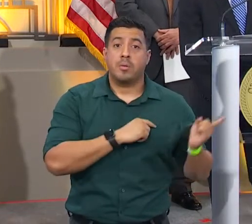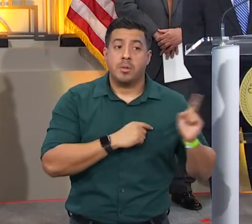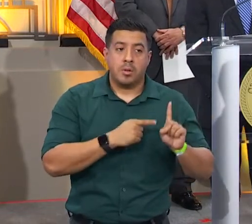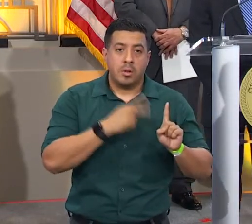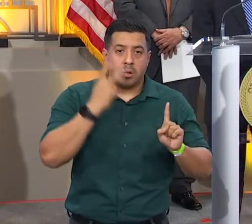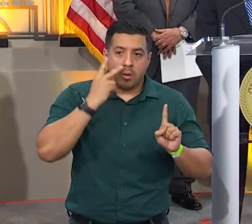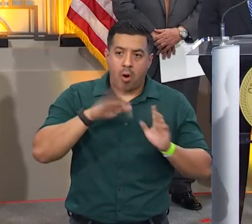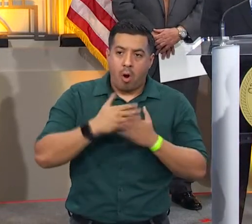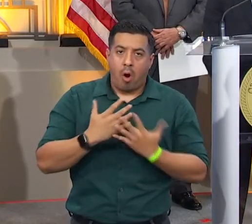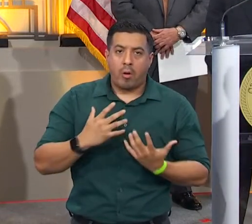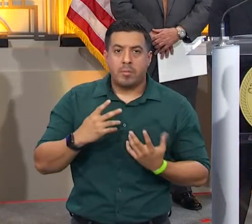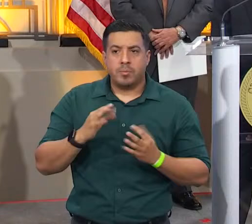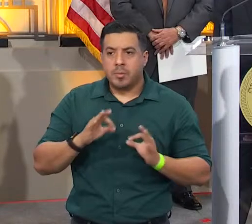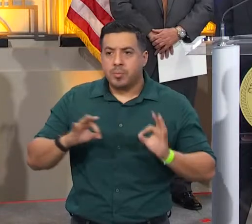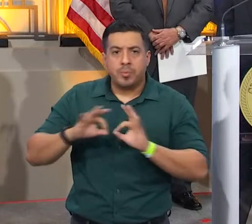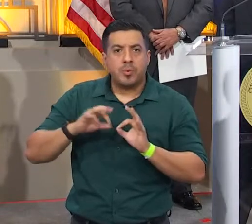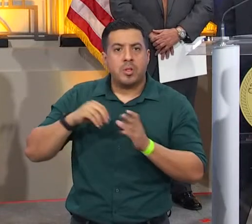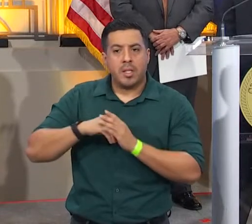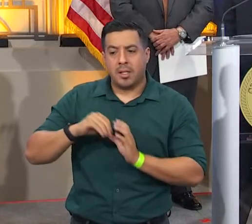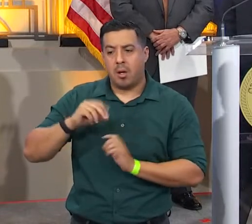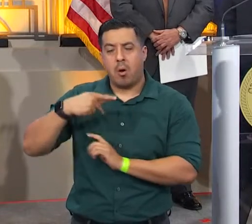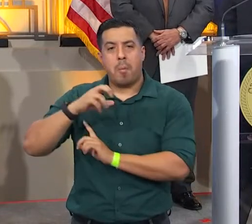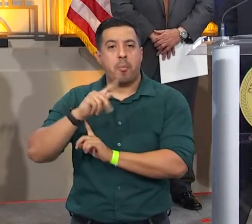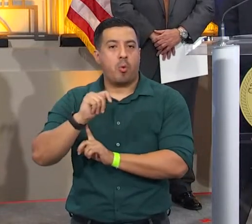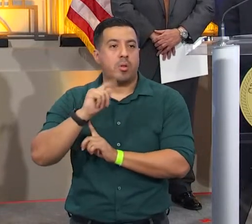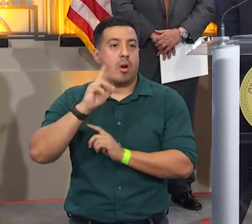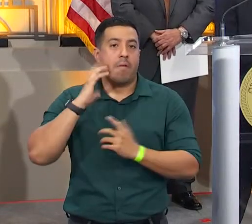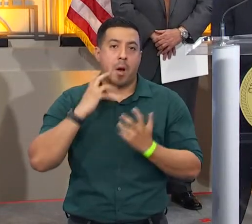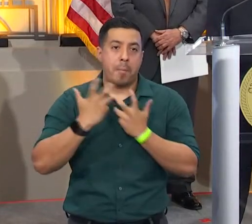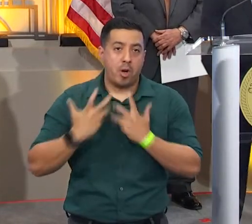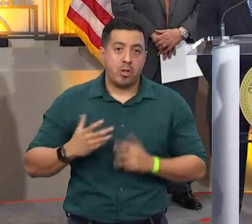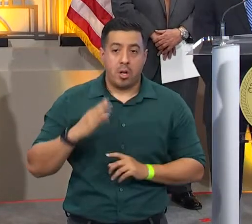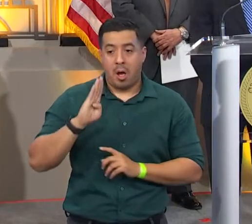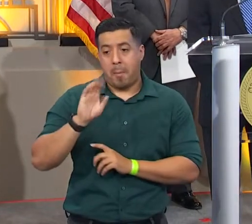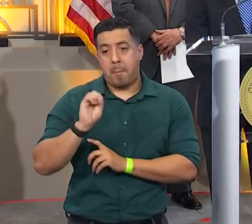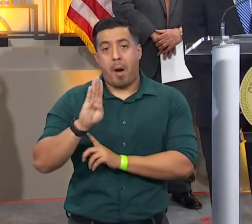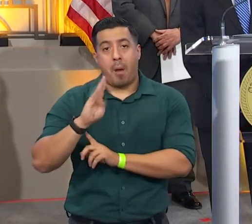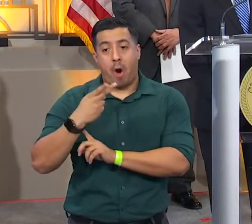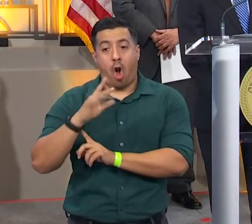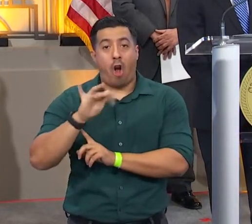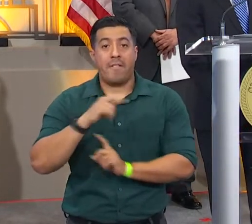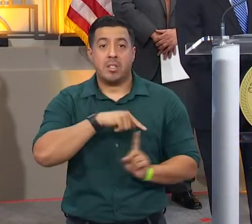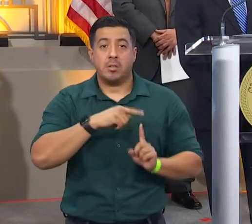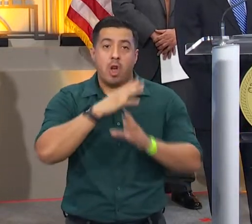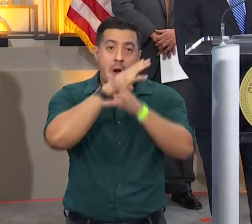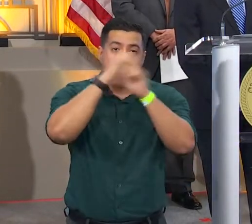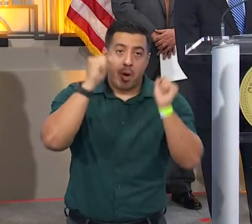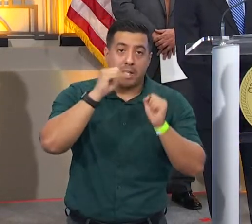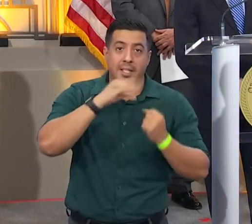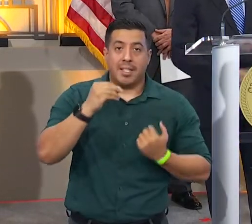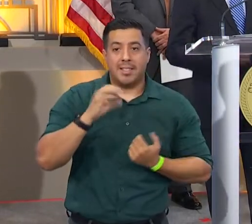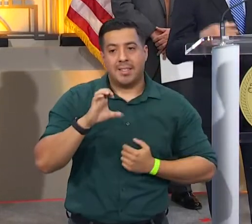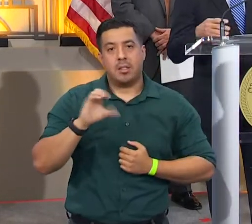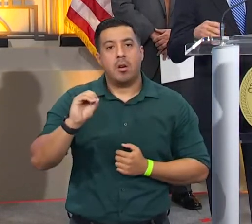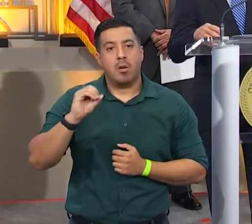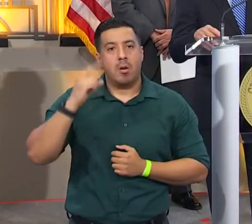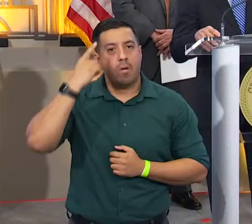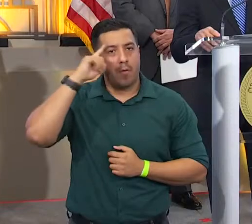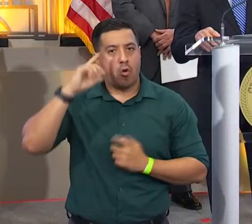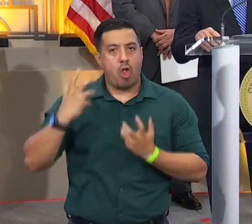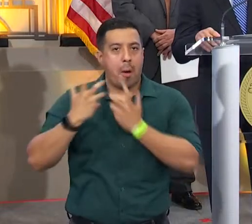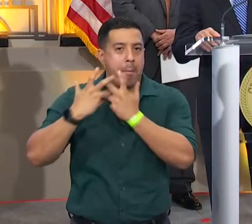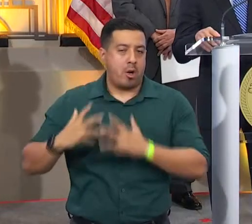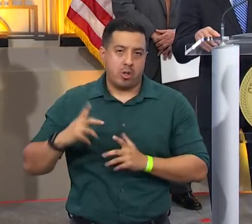value in the Houston Spaceport and Axiom Space Partnership. Bob Harvey is the president and chief executive officer of the Greater Houston